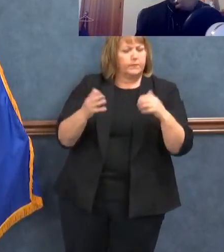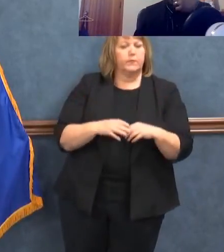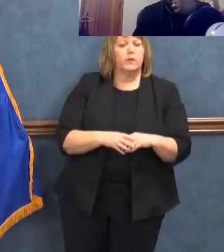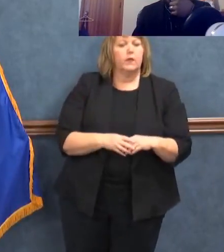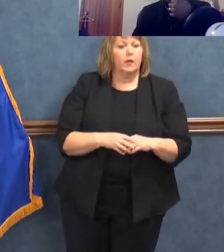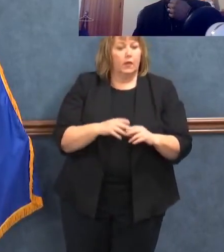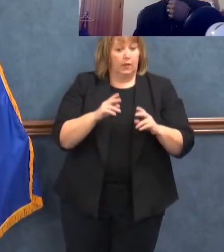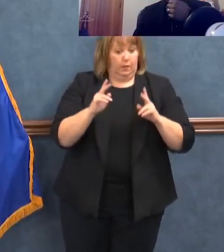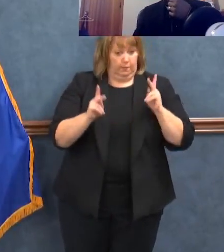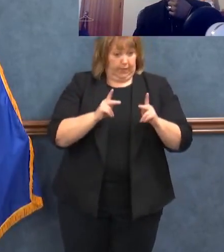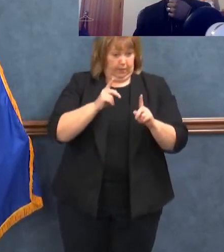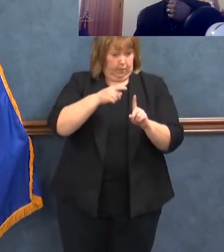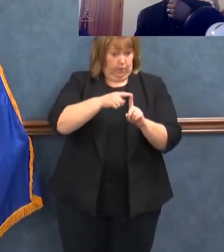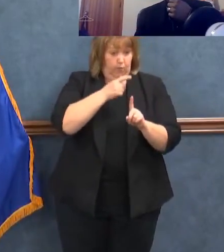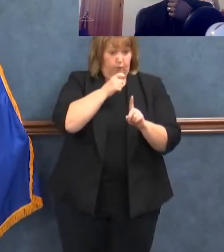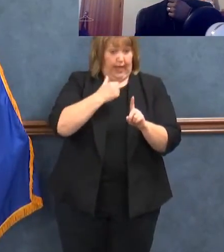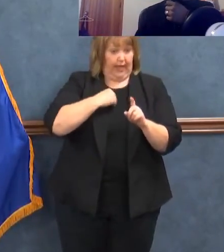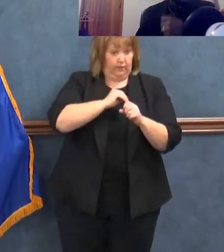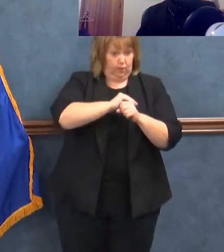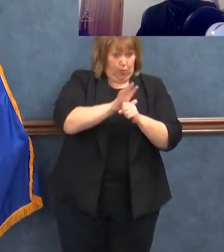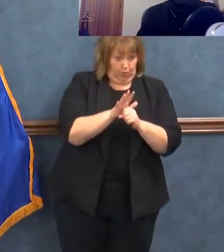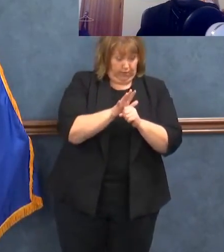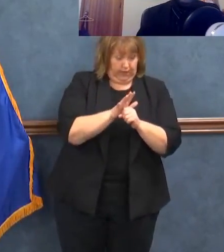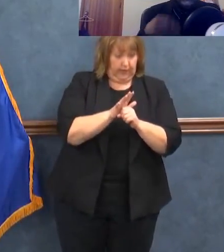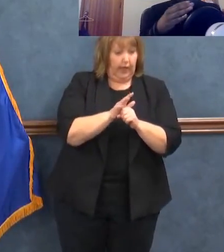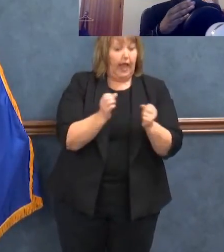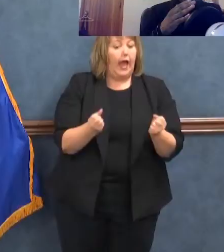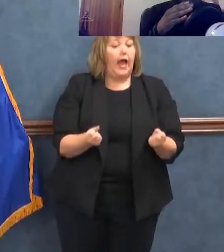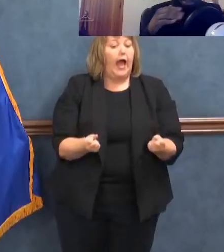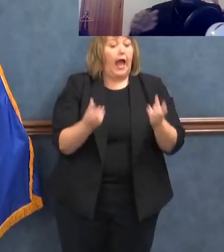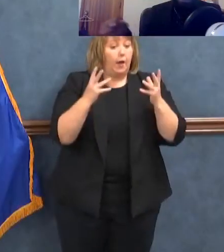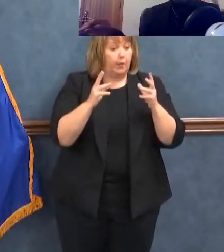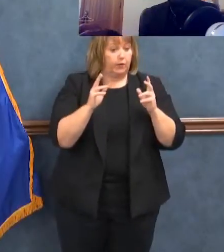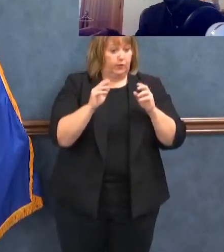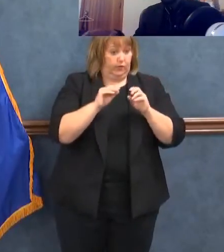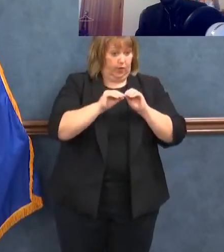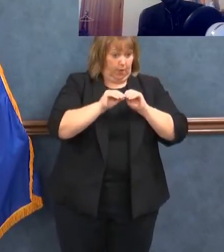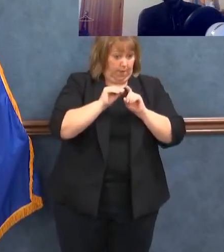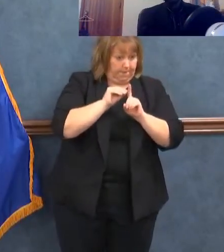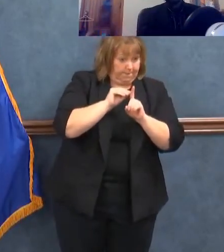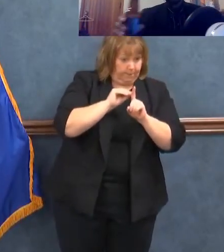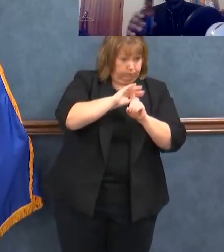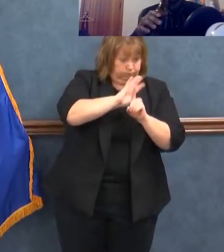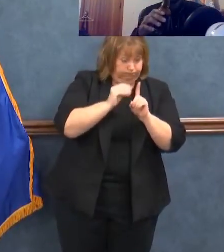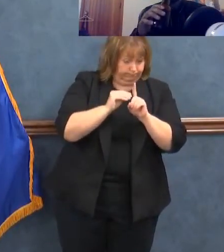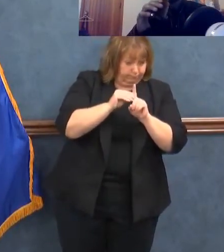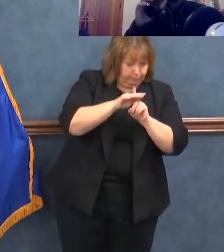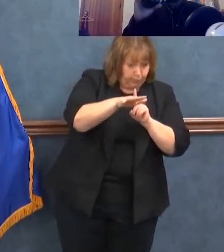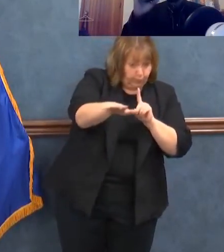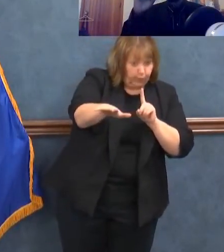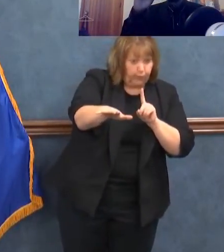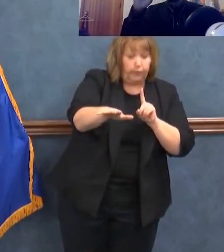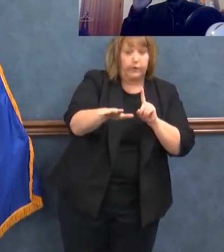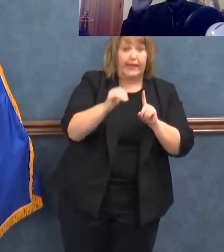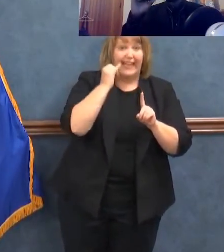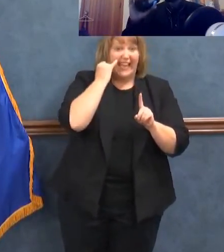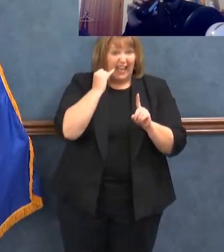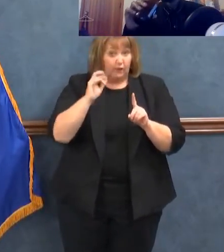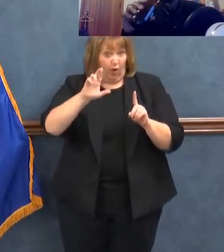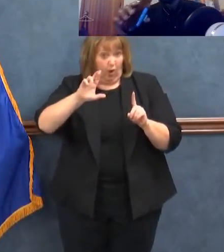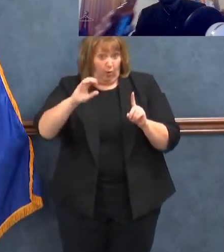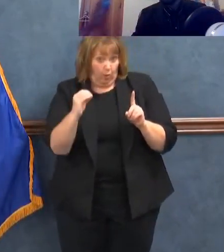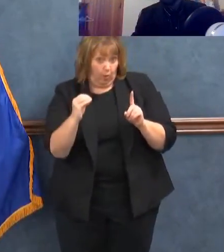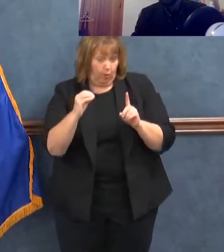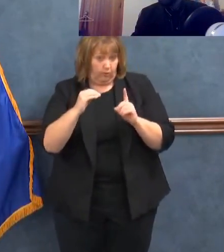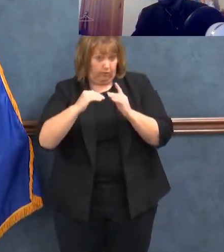infected by a person who has COVID-19. So that's a contact When the tracing. R effective is under 1, it means the virus is not spreading as